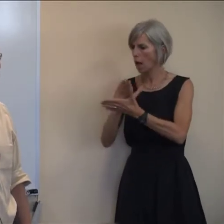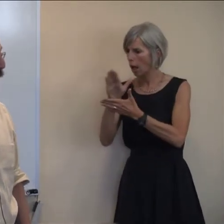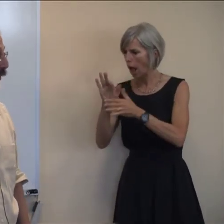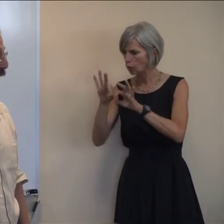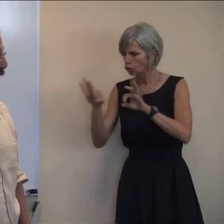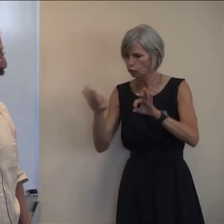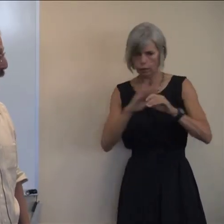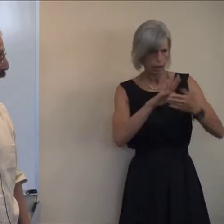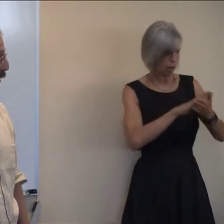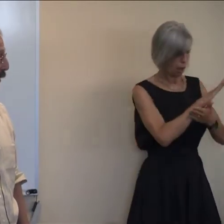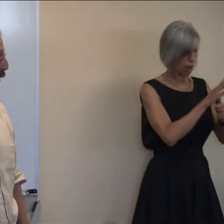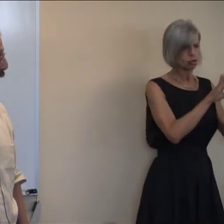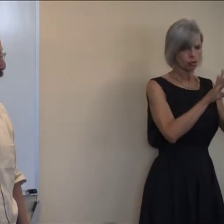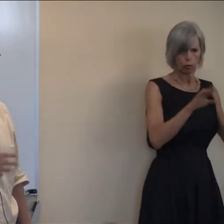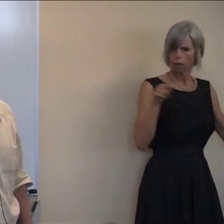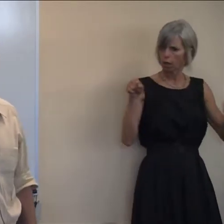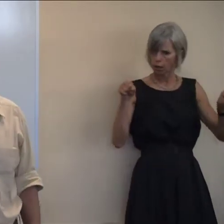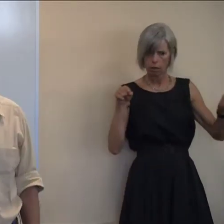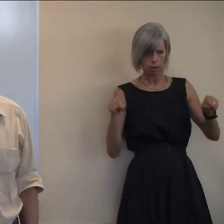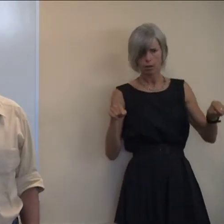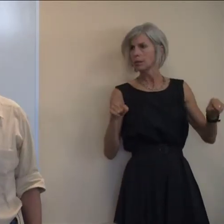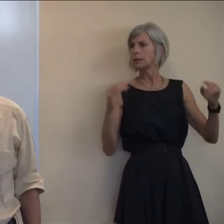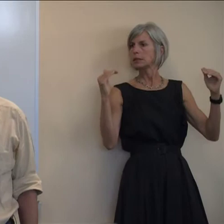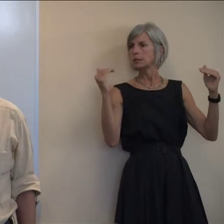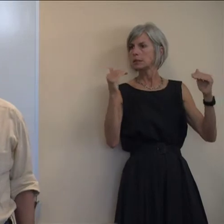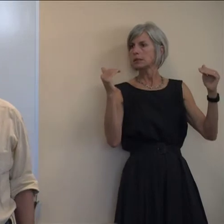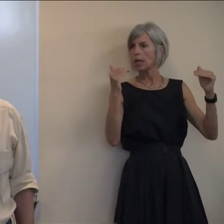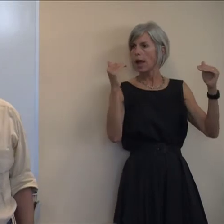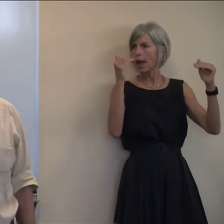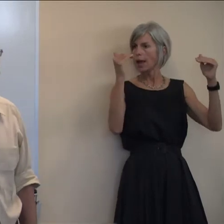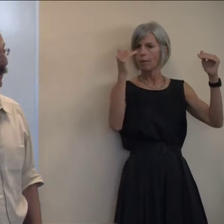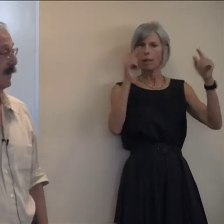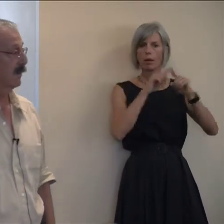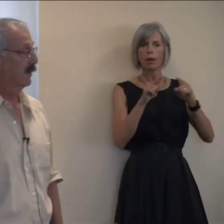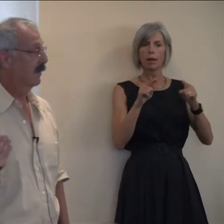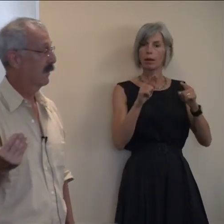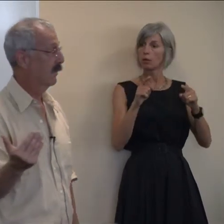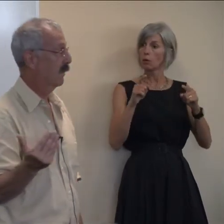What should the wealth difference be? The income difference disappears, by the way.